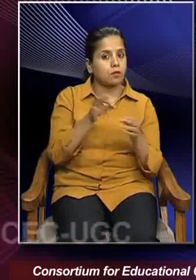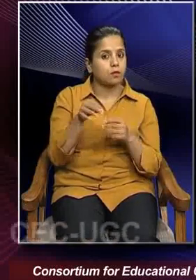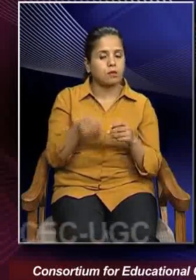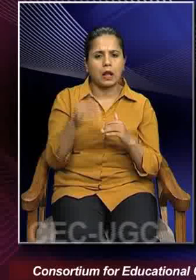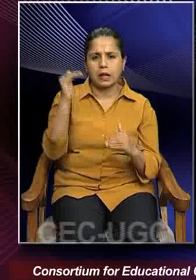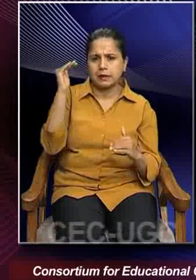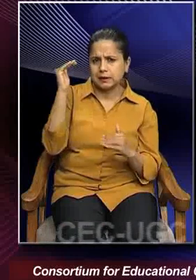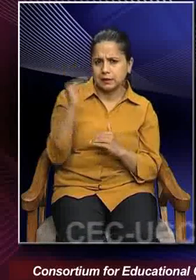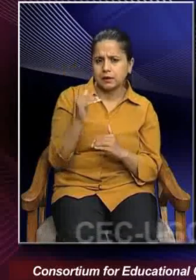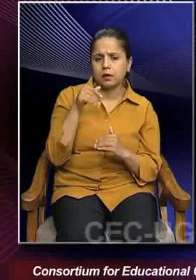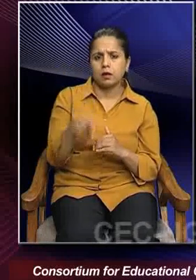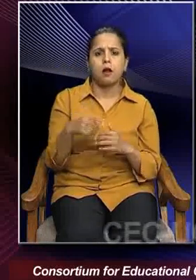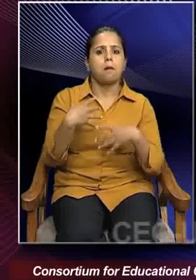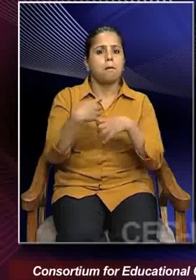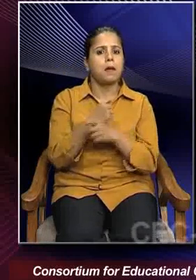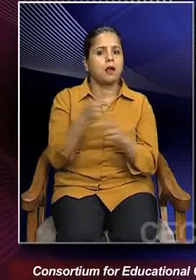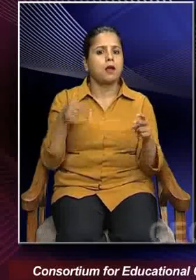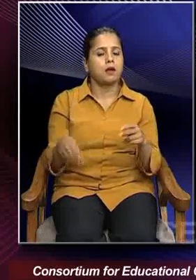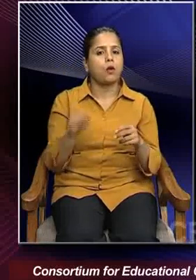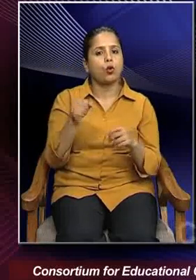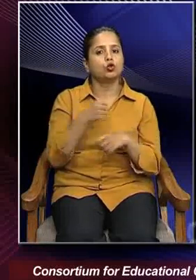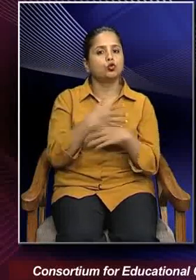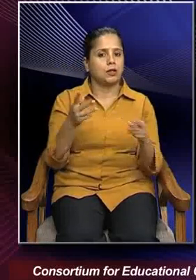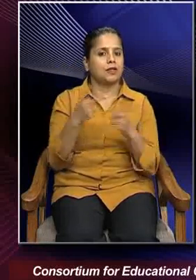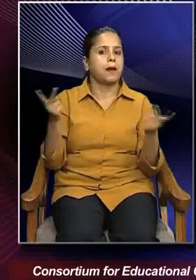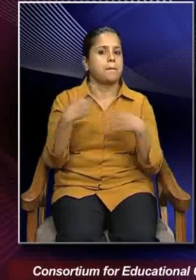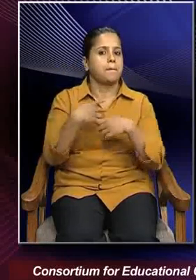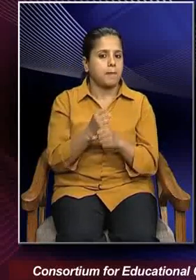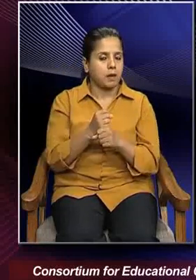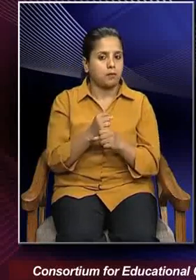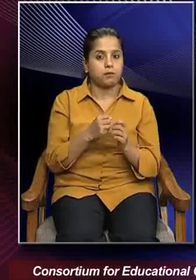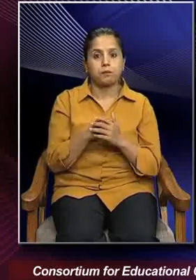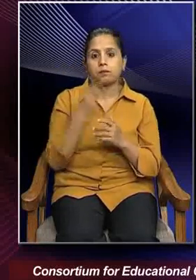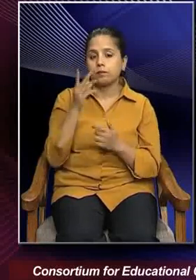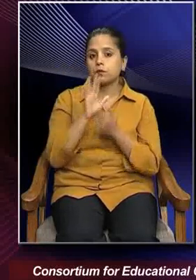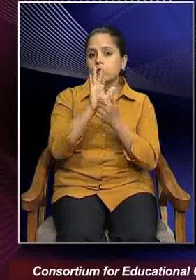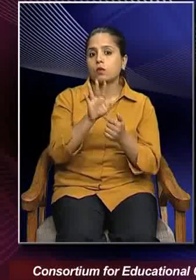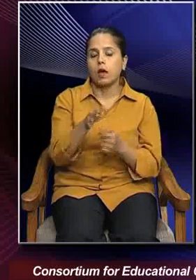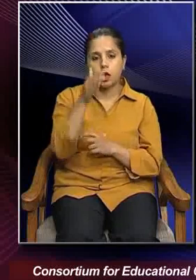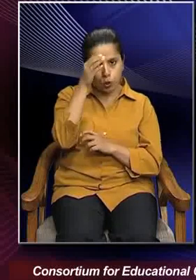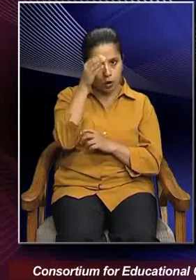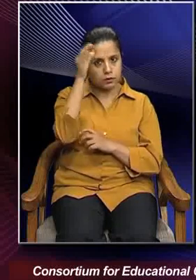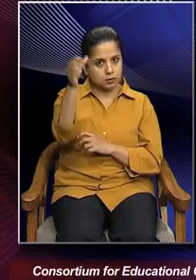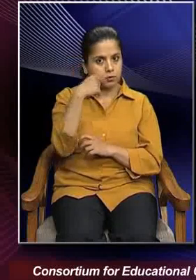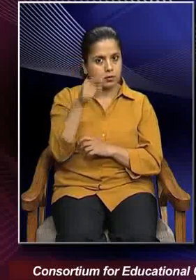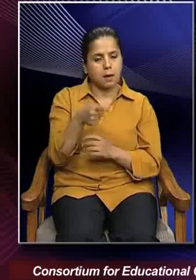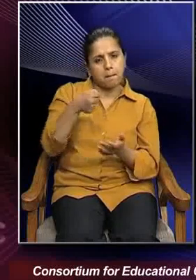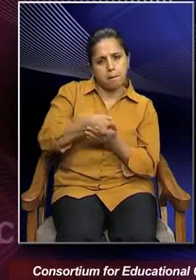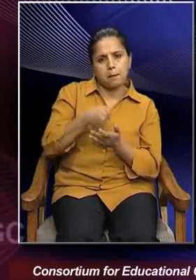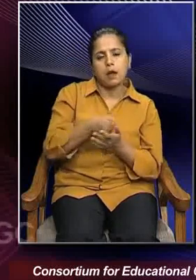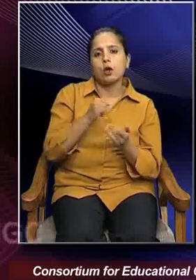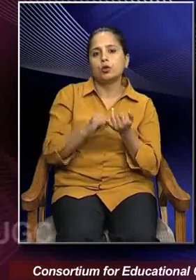least comprehensive form of generality. So it refers to concepts with minimal